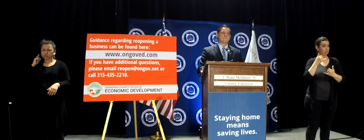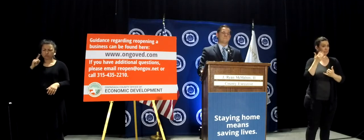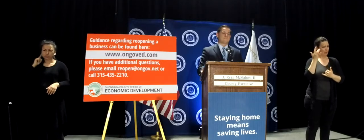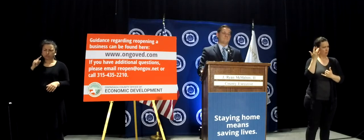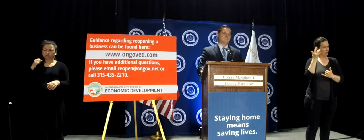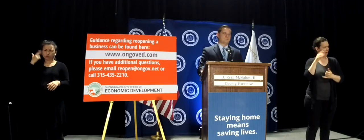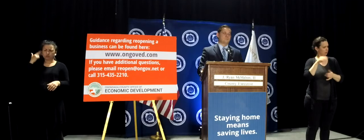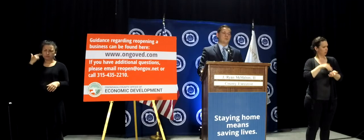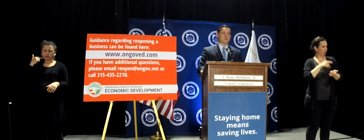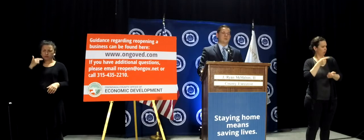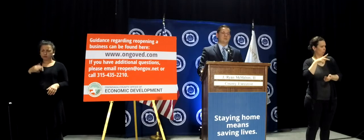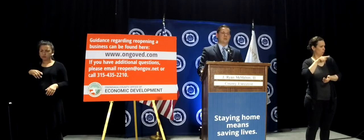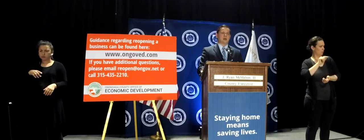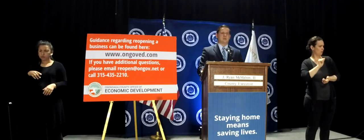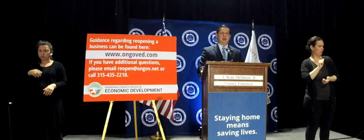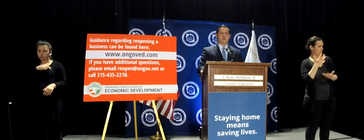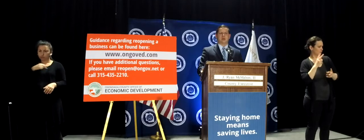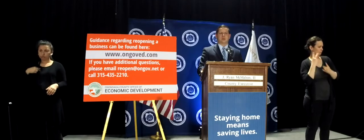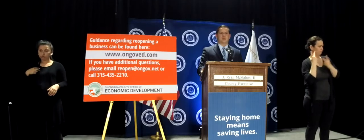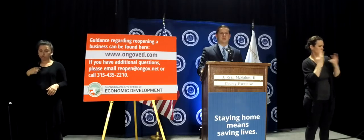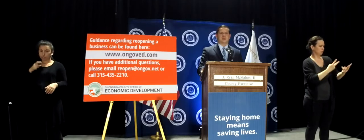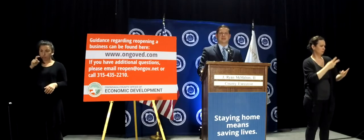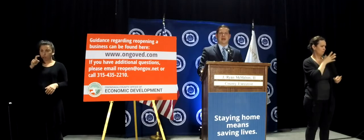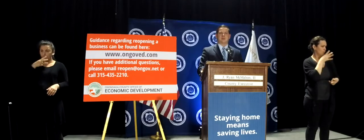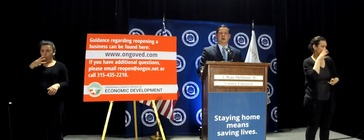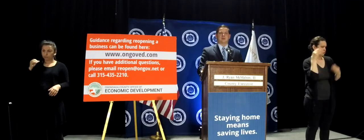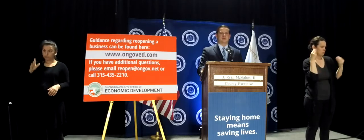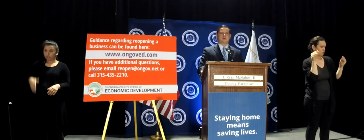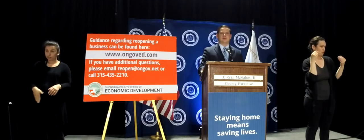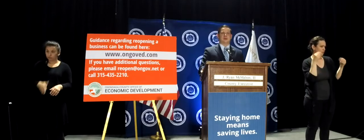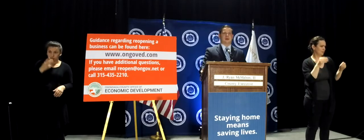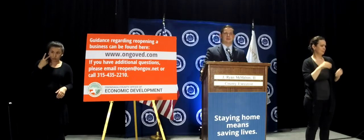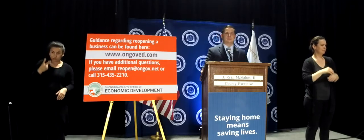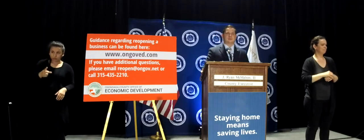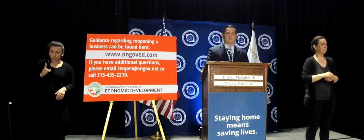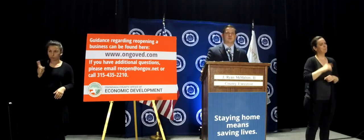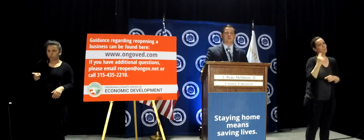them? Is that a recent development? Yeah, we get complaints all the time about